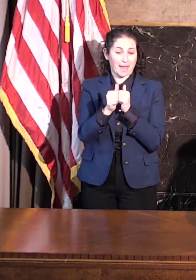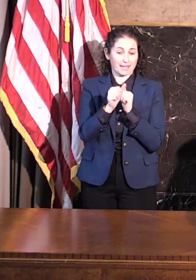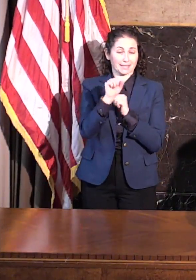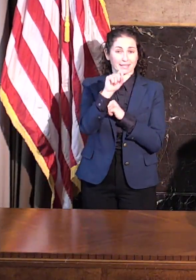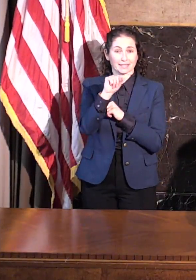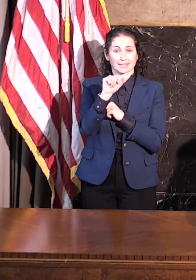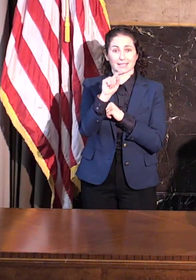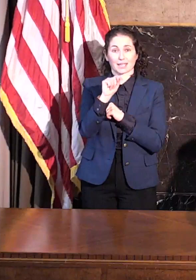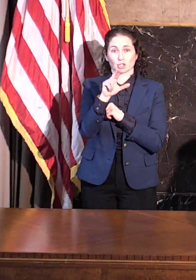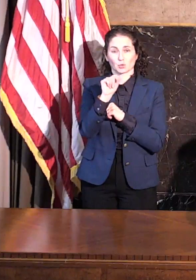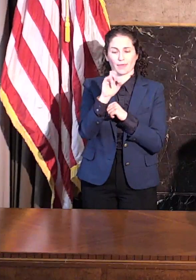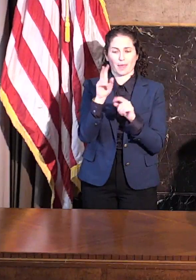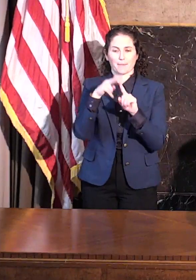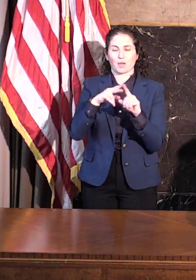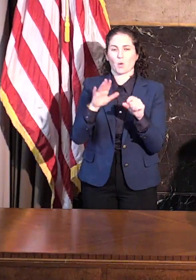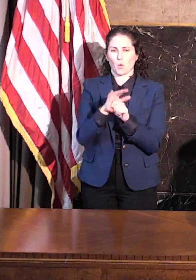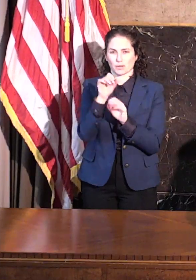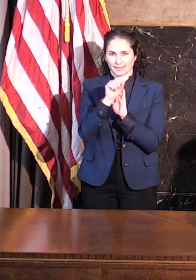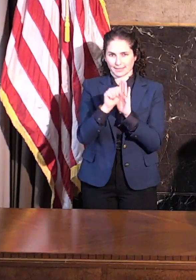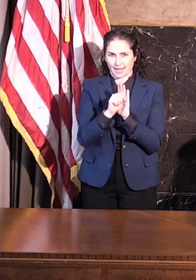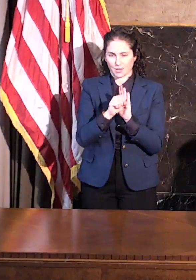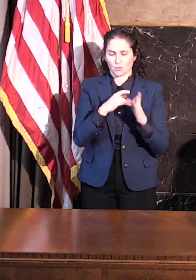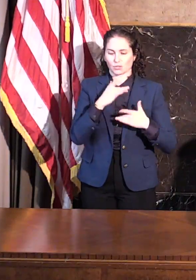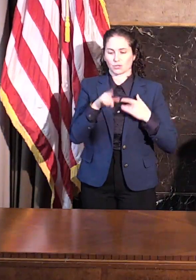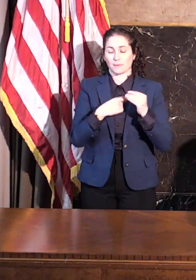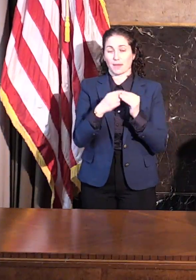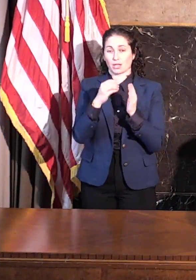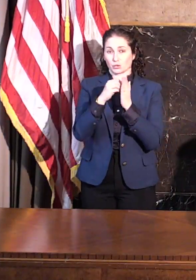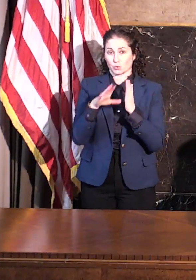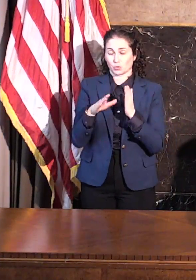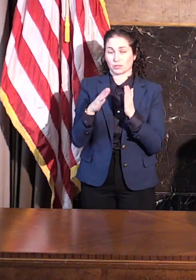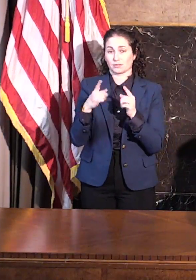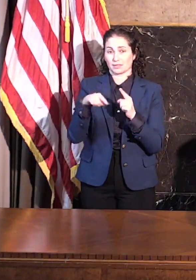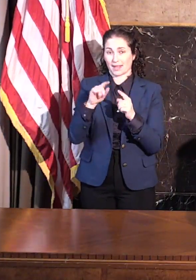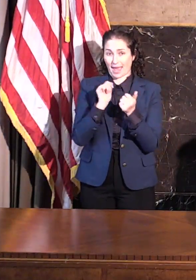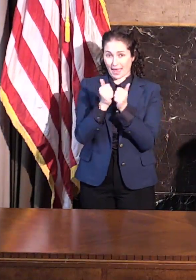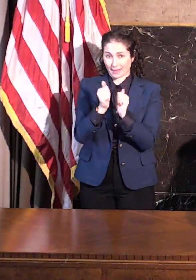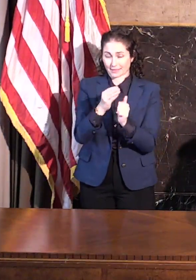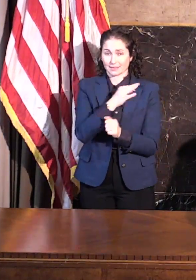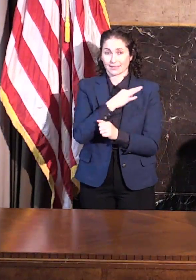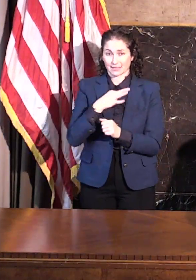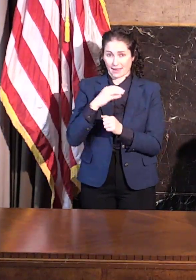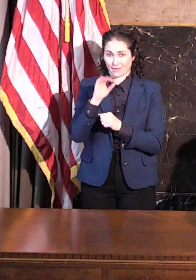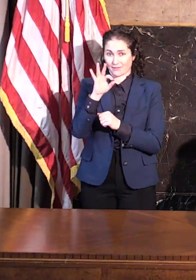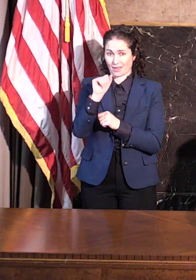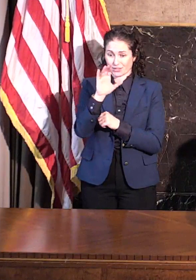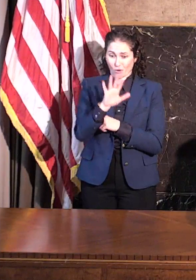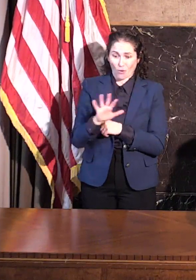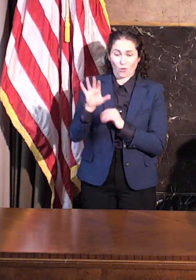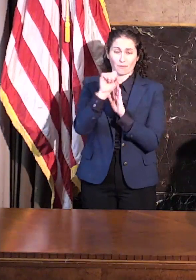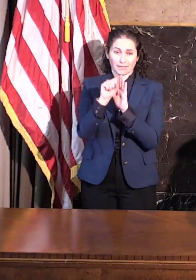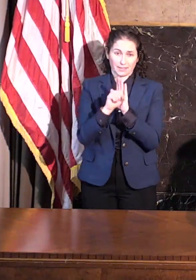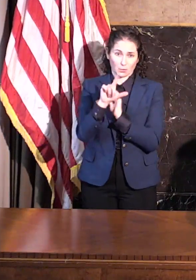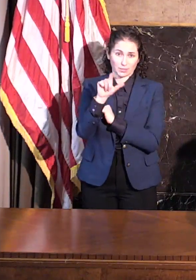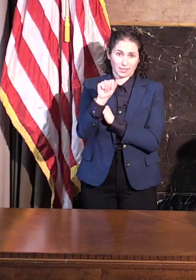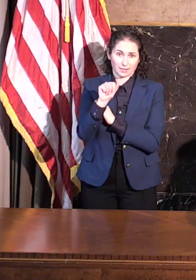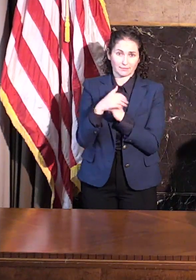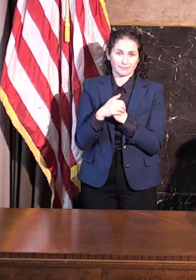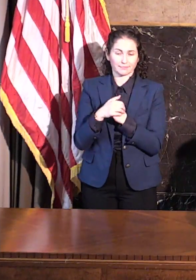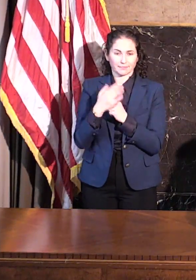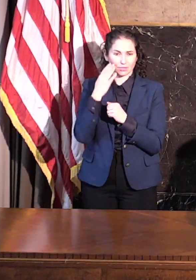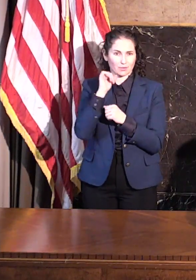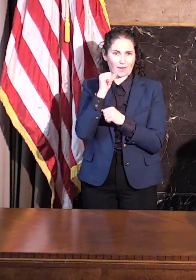what they've seen elsewhere. And look, I think reasonable people can disagree, and